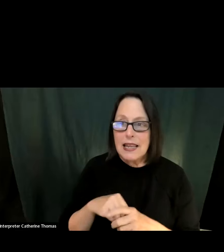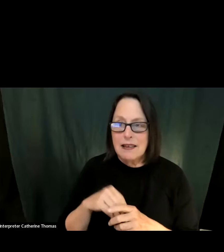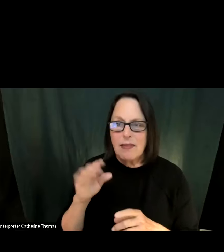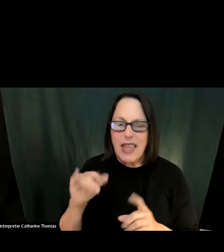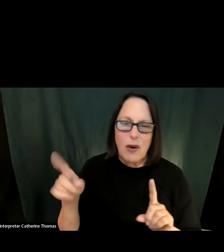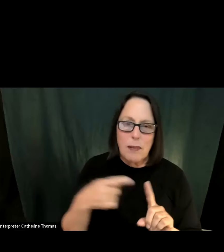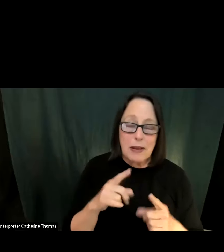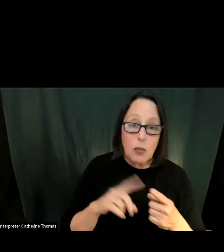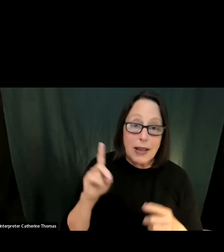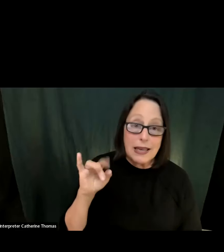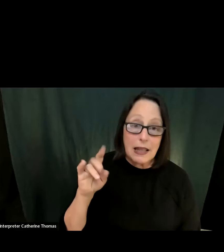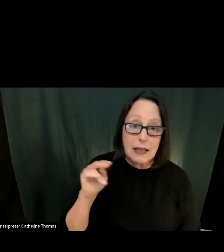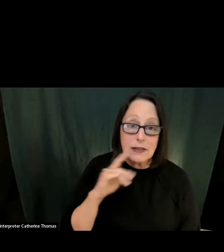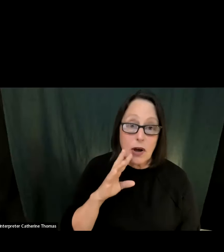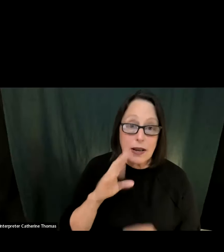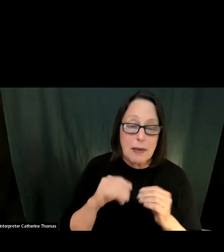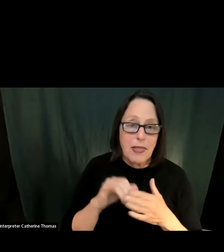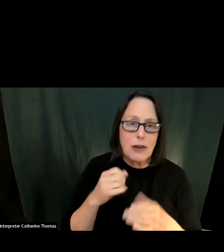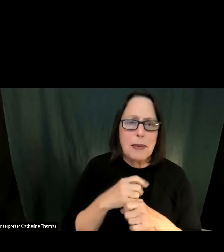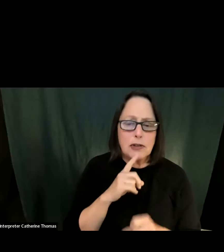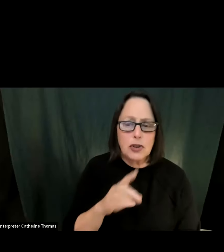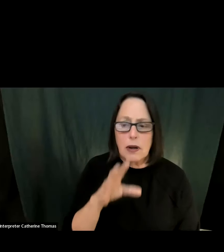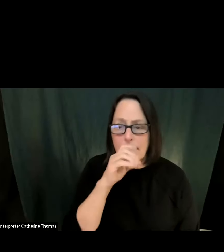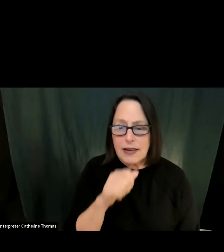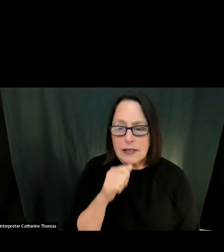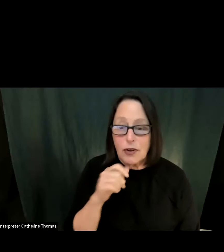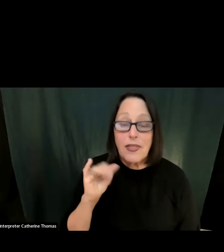back to what Dylan was talking about ensuring confidentiality.